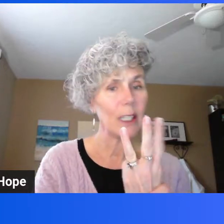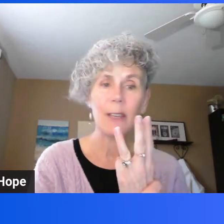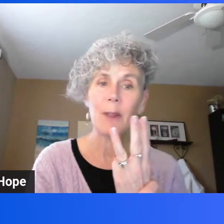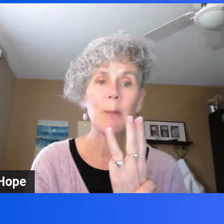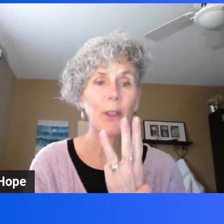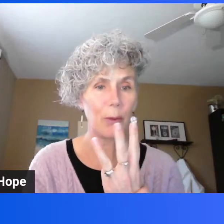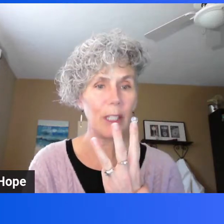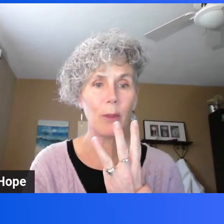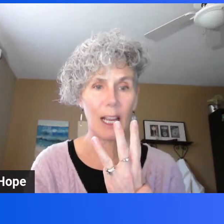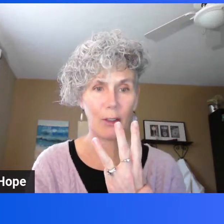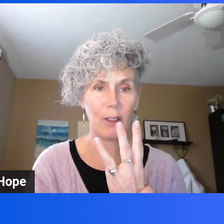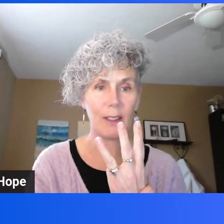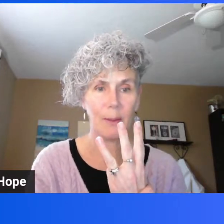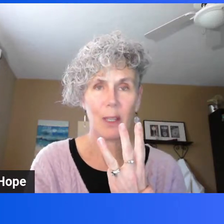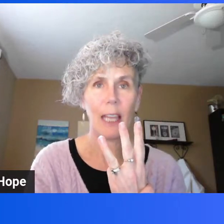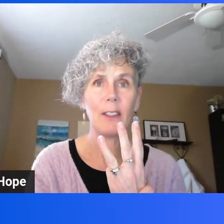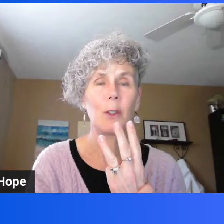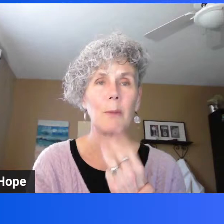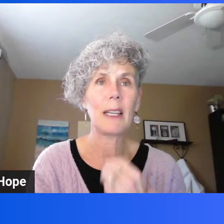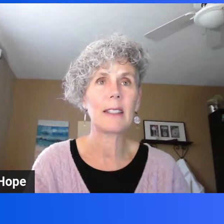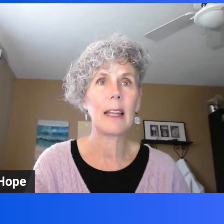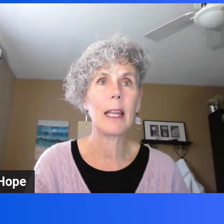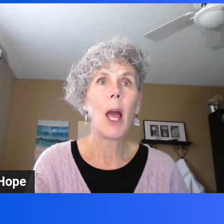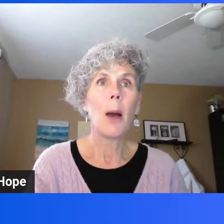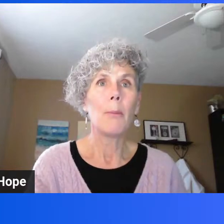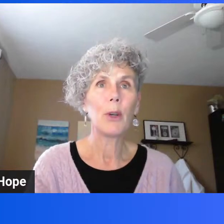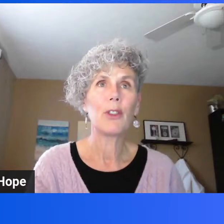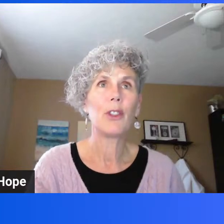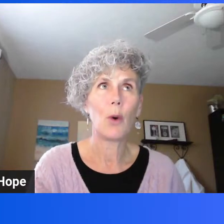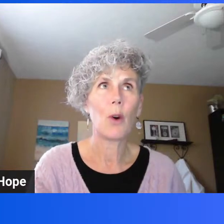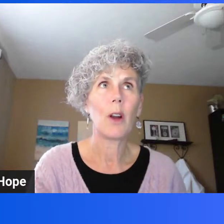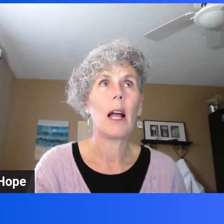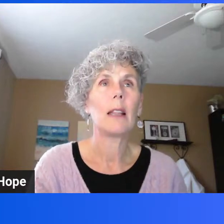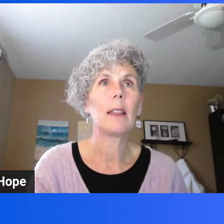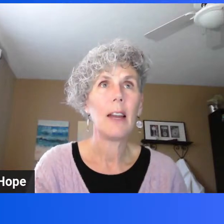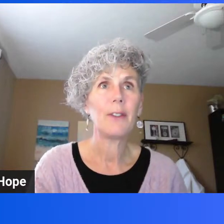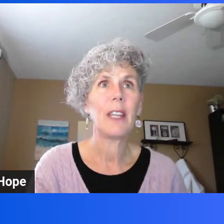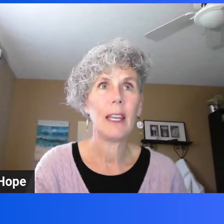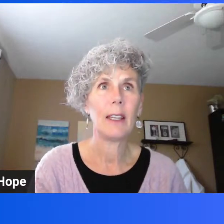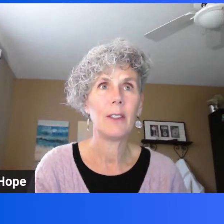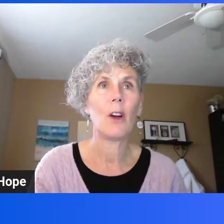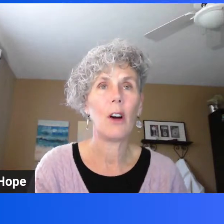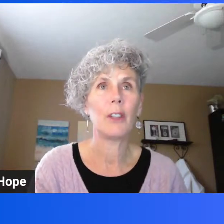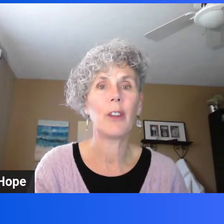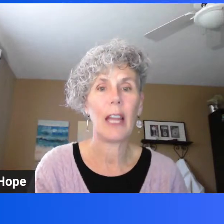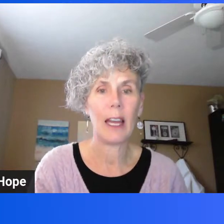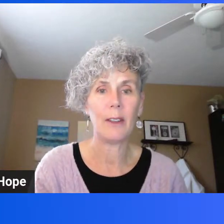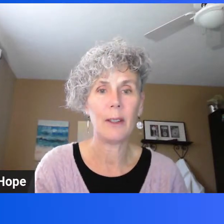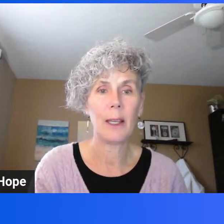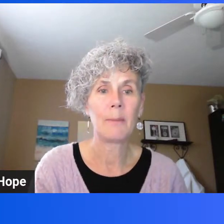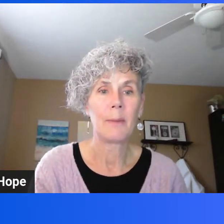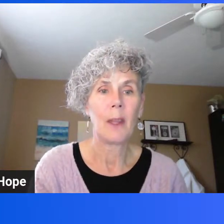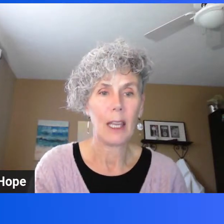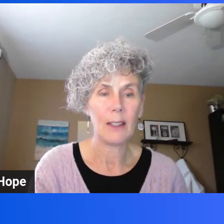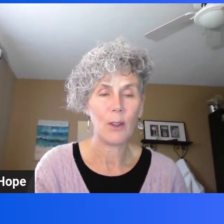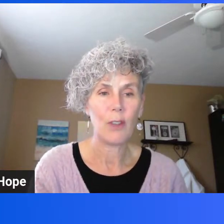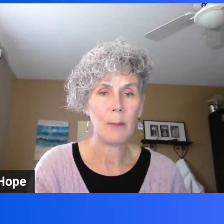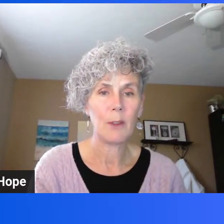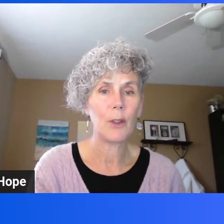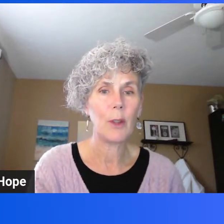give them 3 directions, okay? So you might say, put your left hand on your head. Okay, so James, do that